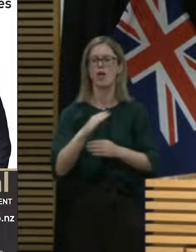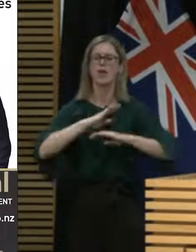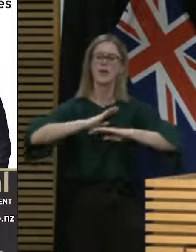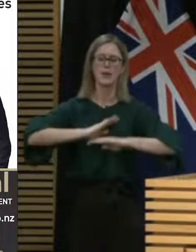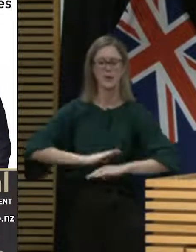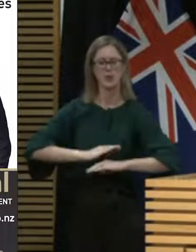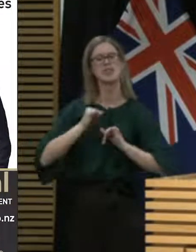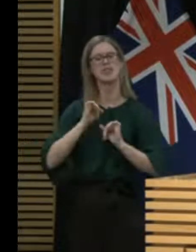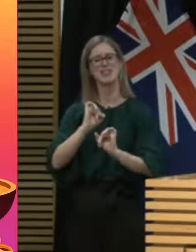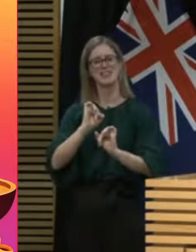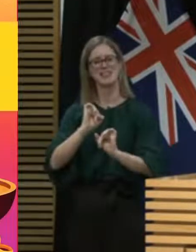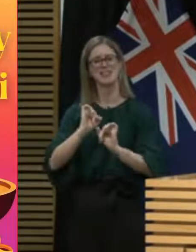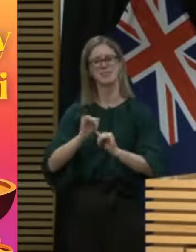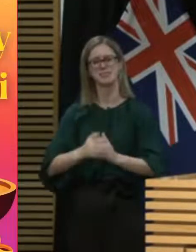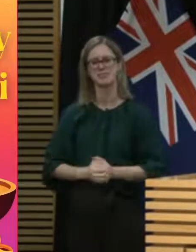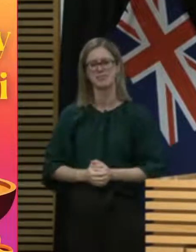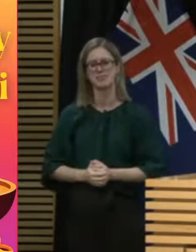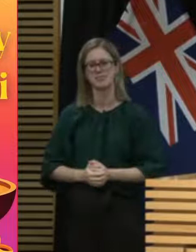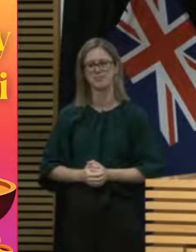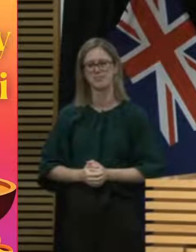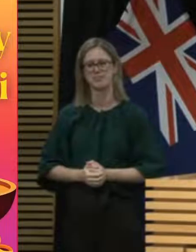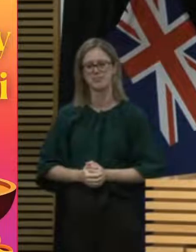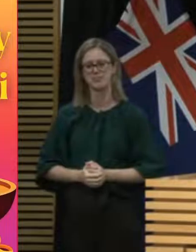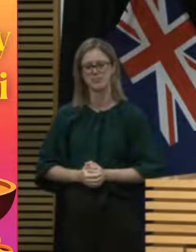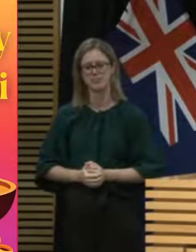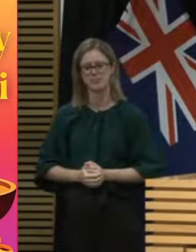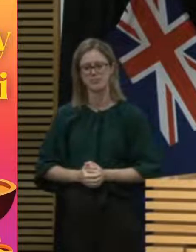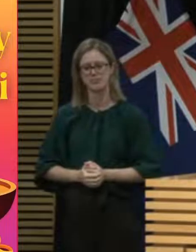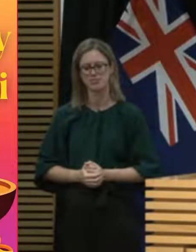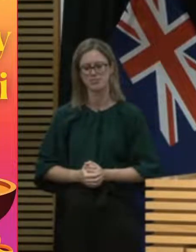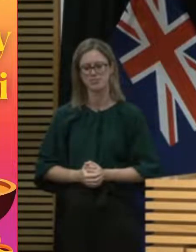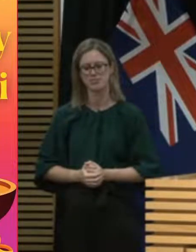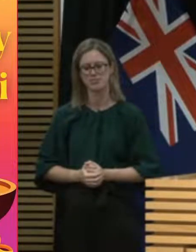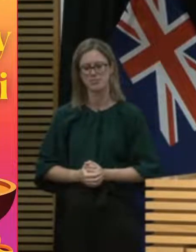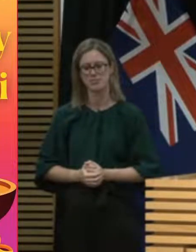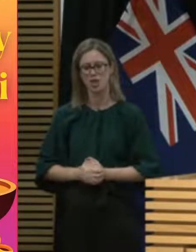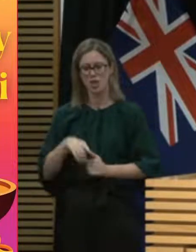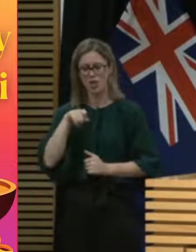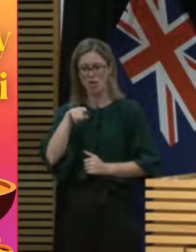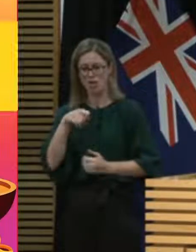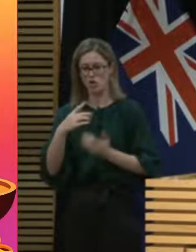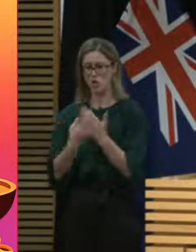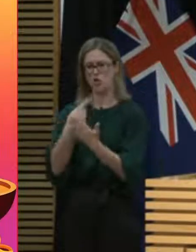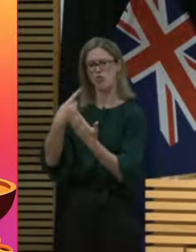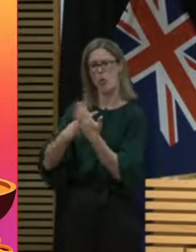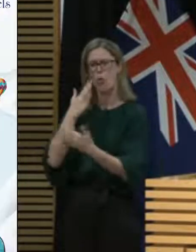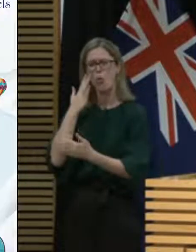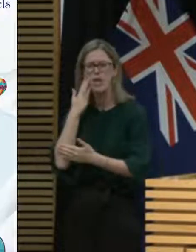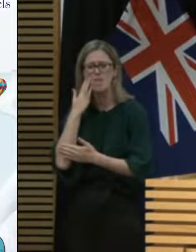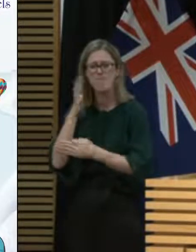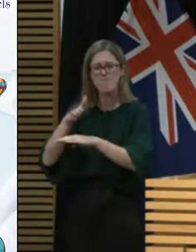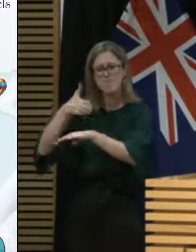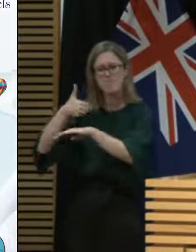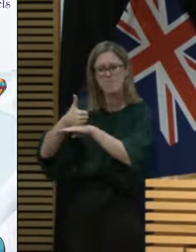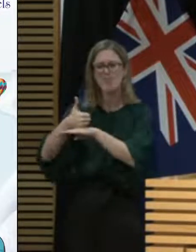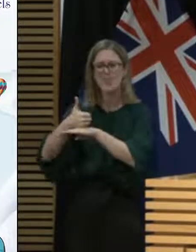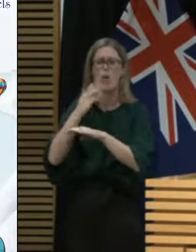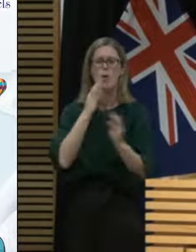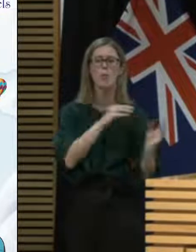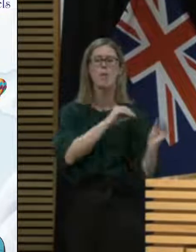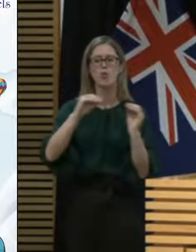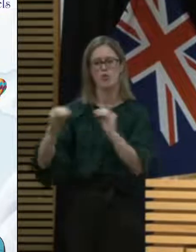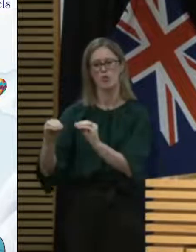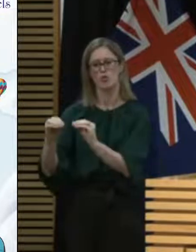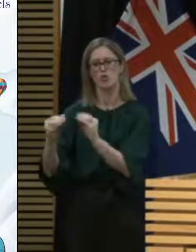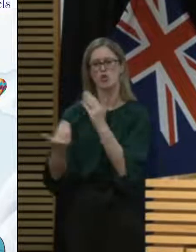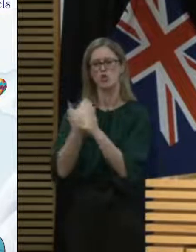protect public health. As the Prime Minister has said, the timing of this coming into force will depend on when we move to the COVID-19